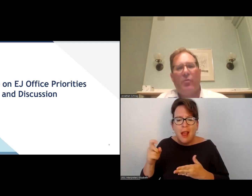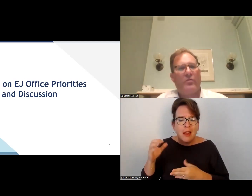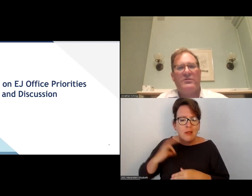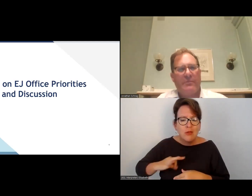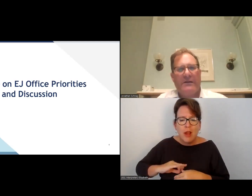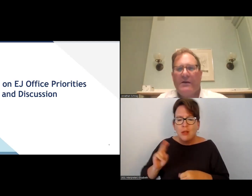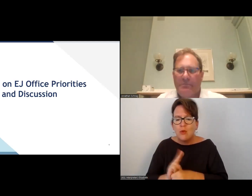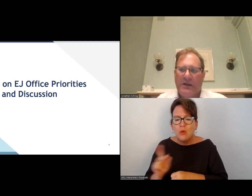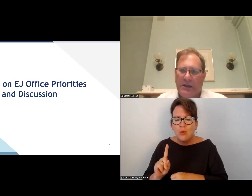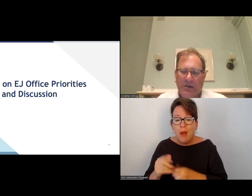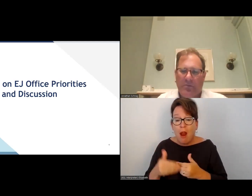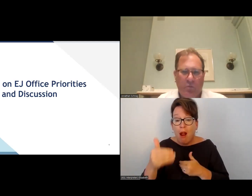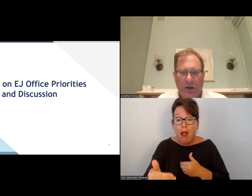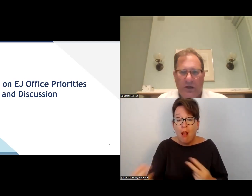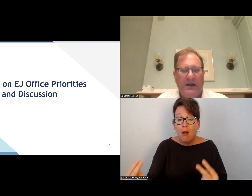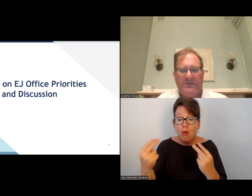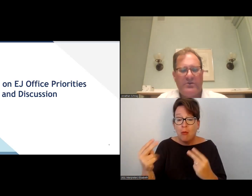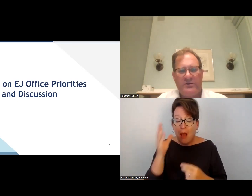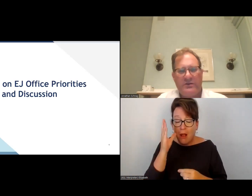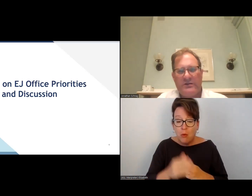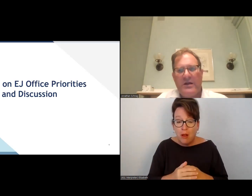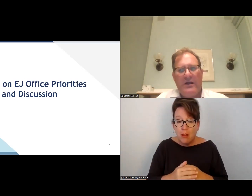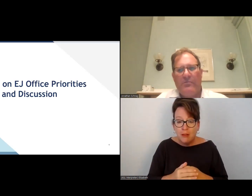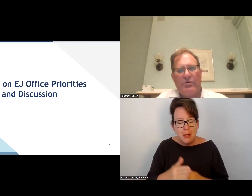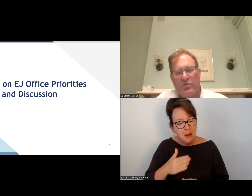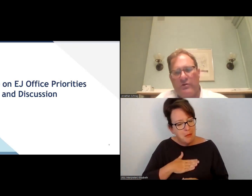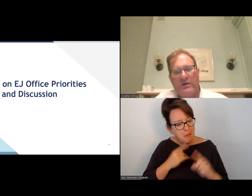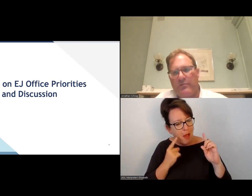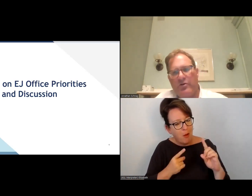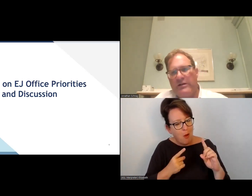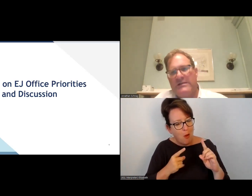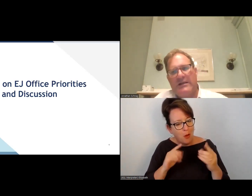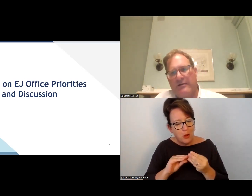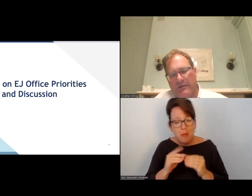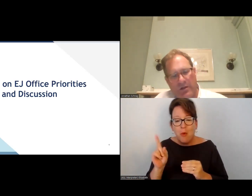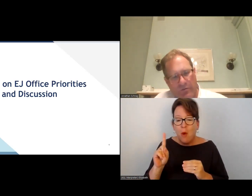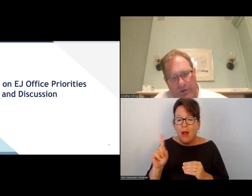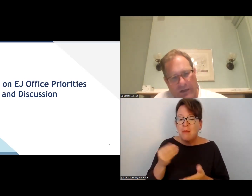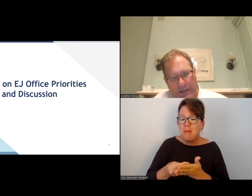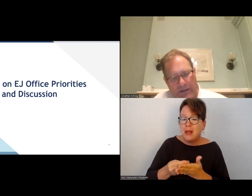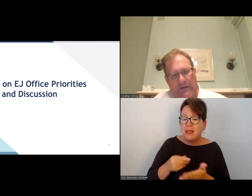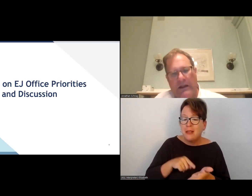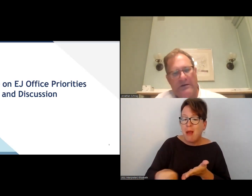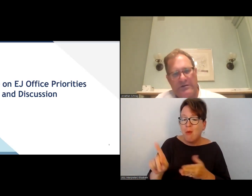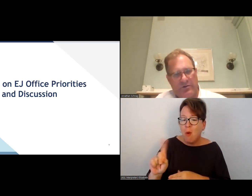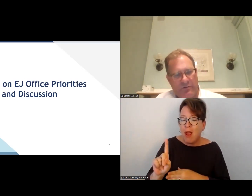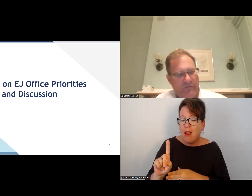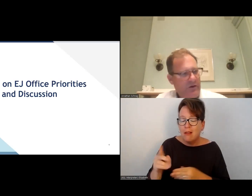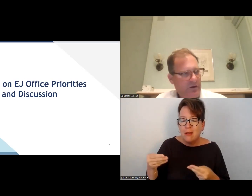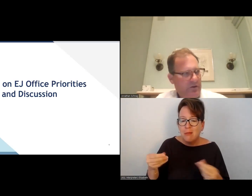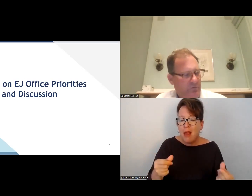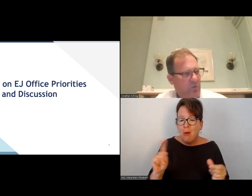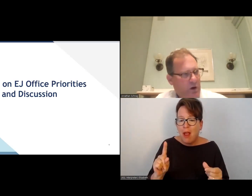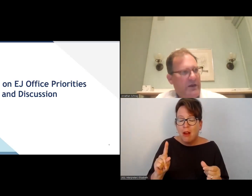really important to me that it be number one in Massachusetts and number two in the communities that, need it and